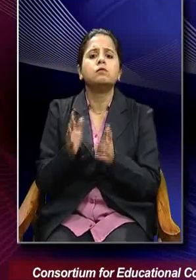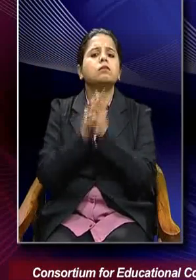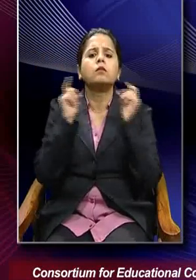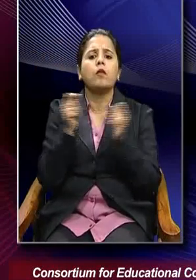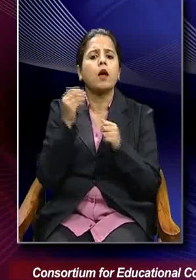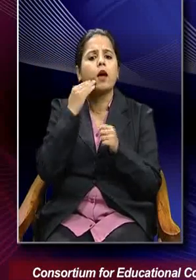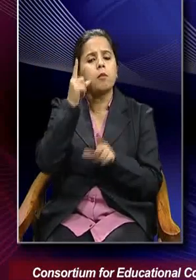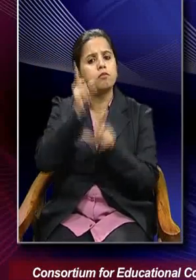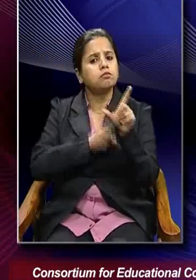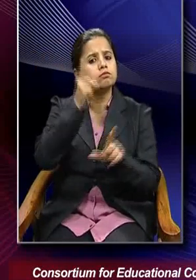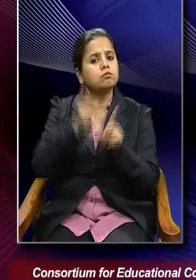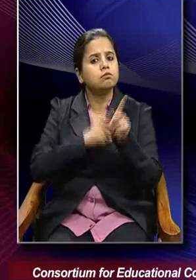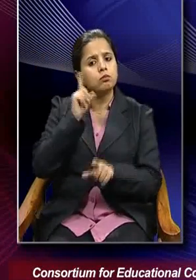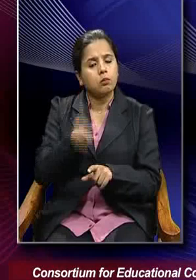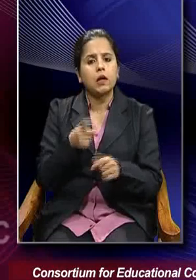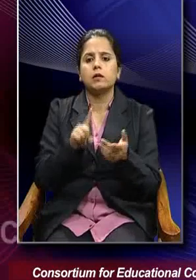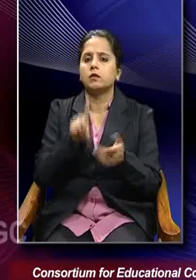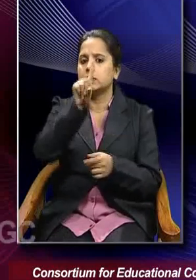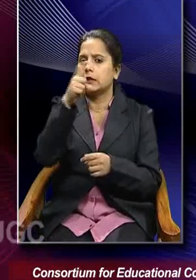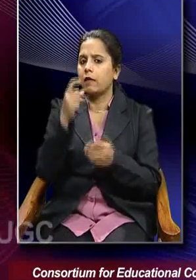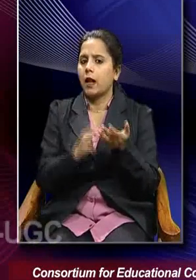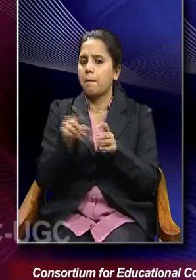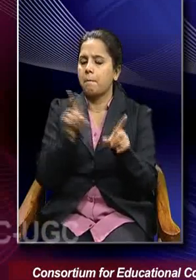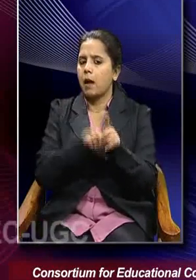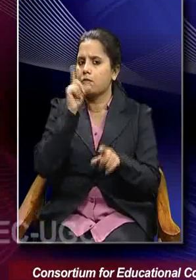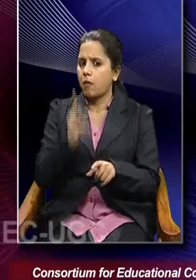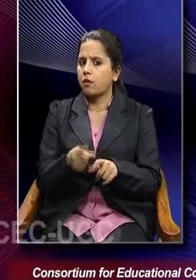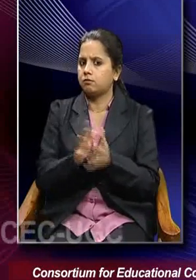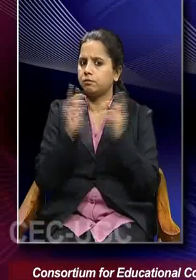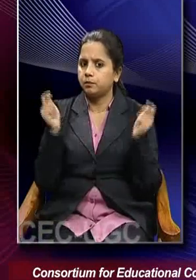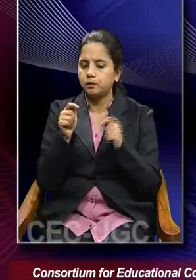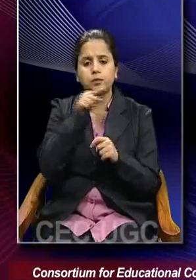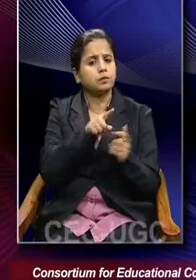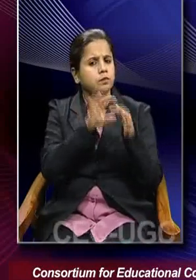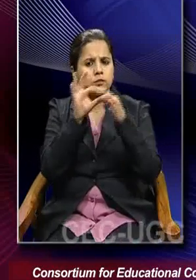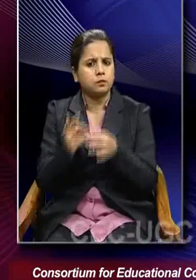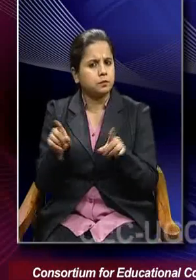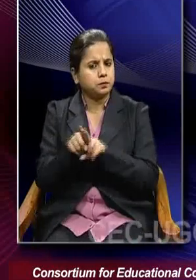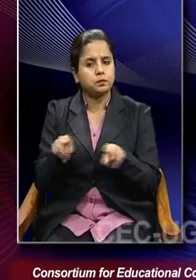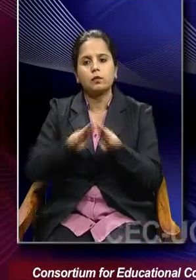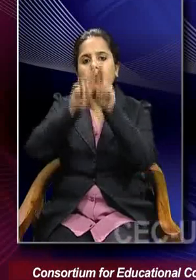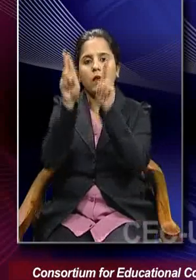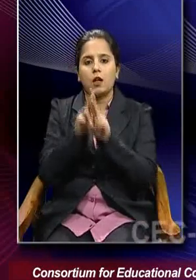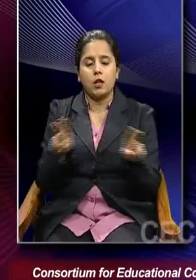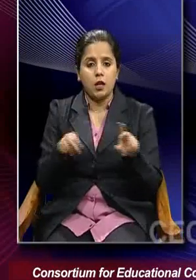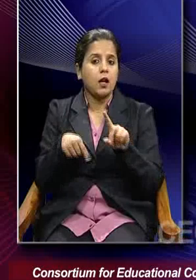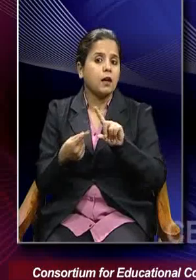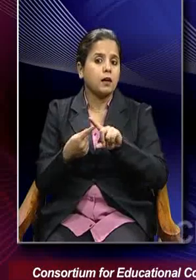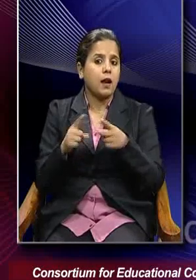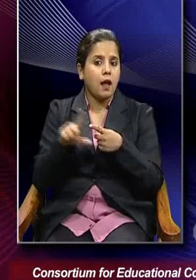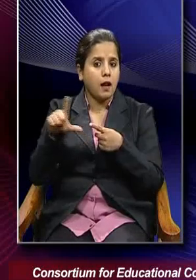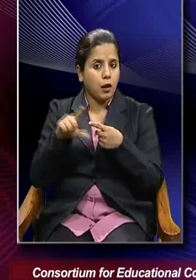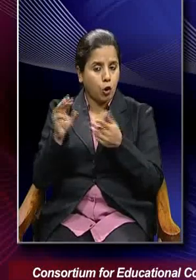celebrated every year on 17th May. With that, let's talk about International Telecommunication